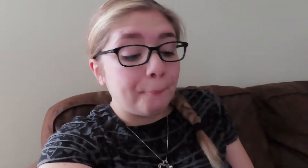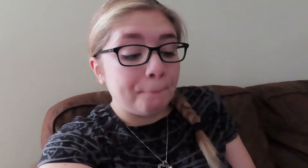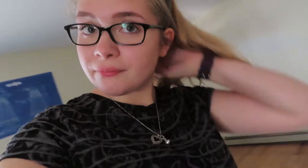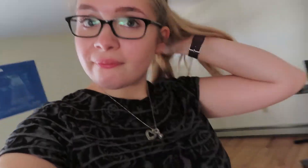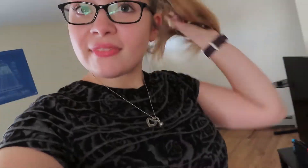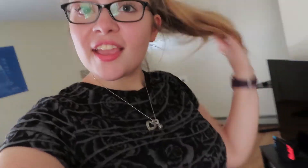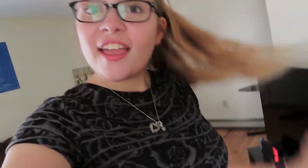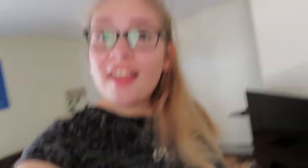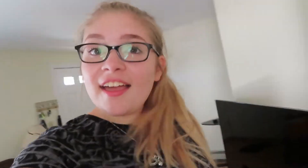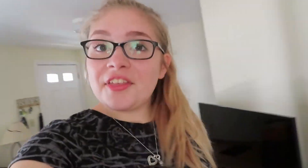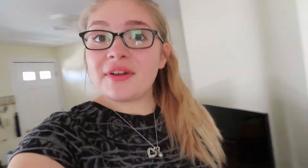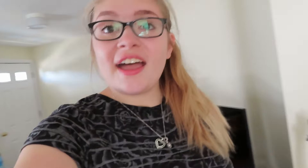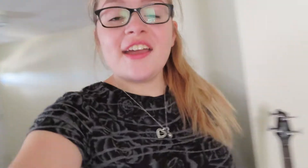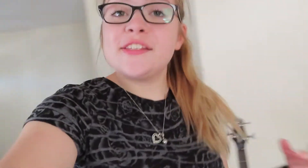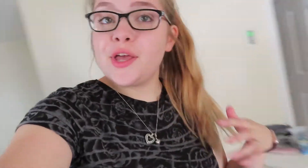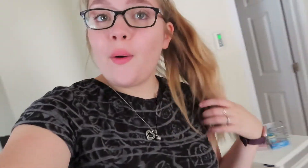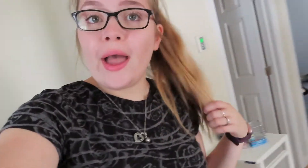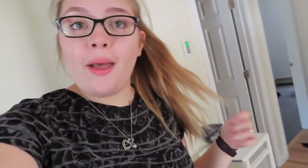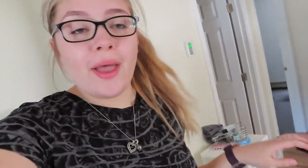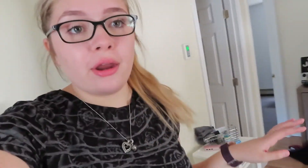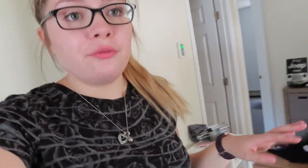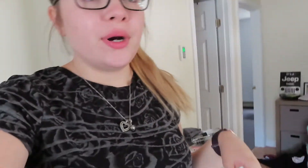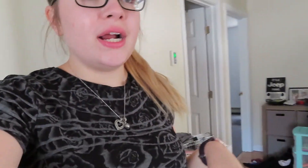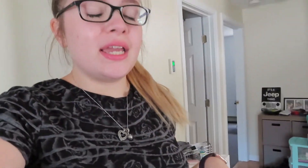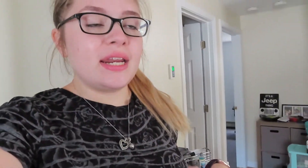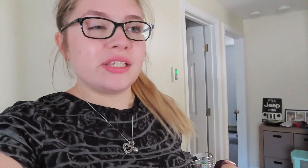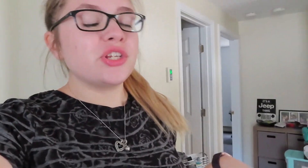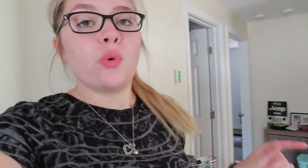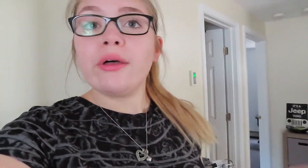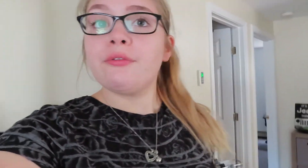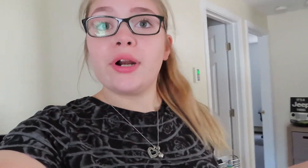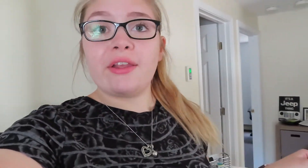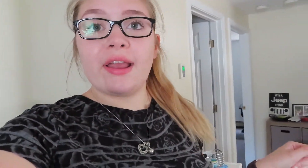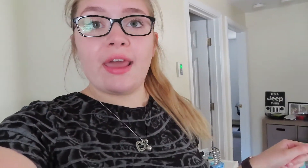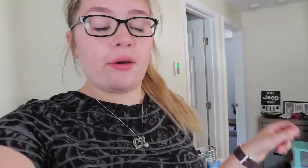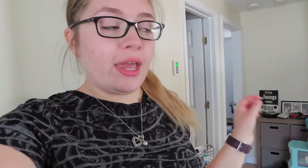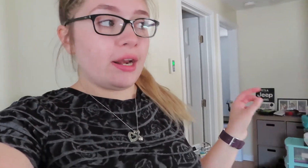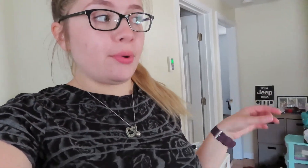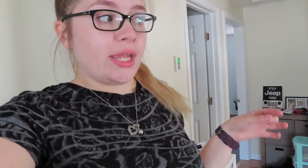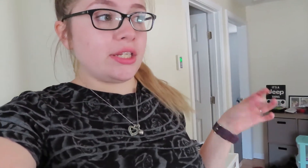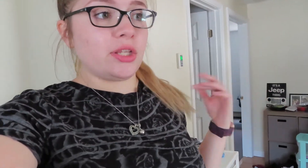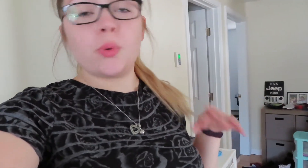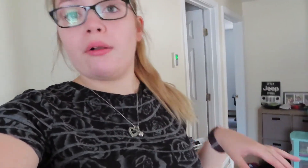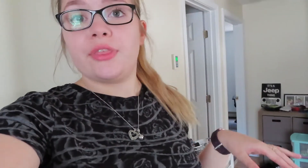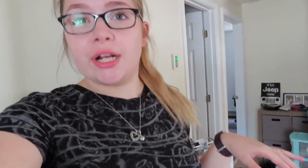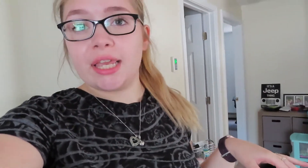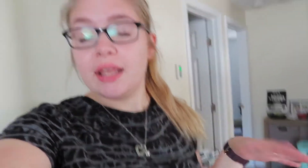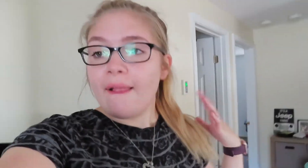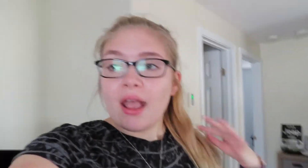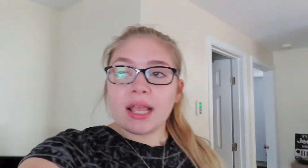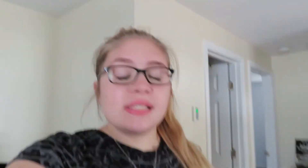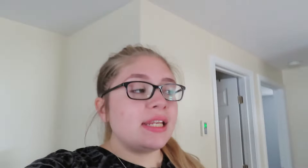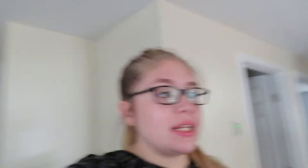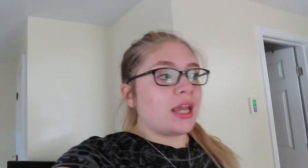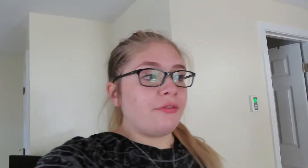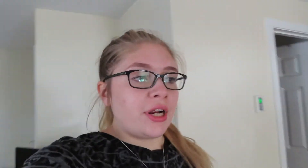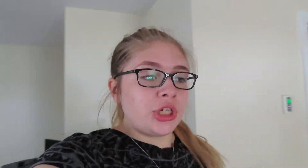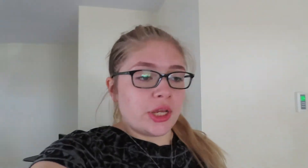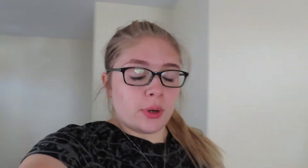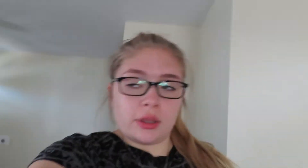hello guys so i am out of work it is 12 40 right now i ended up working till 12 30 because they needed coverage in one